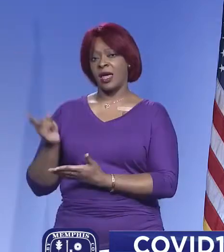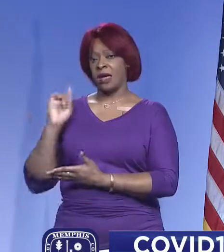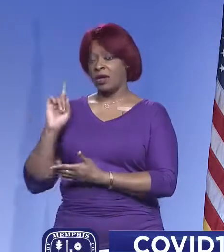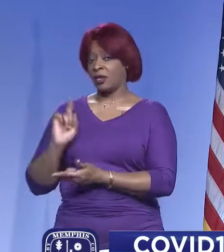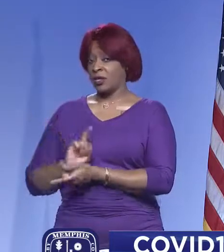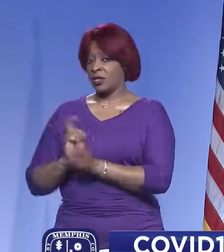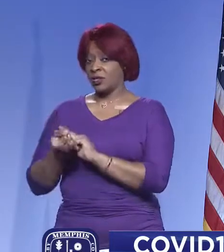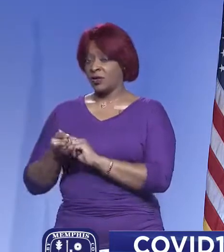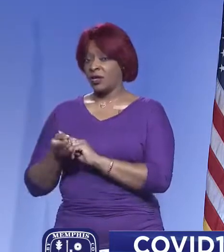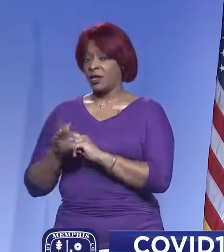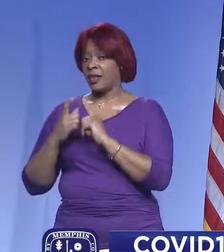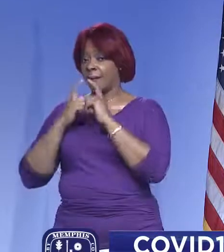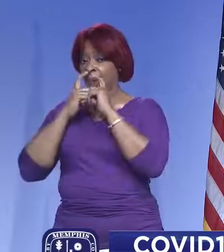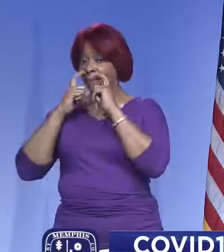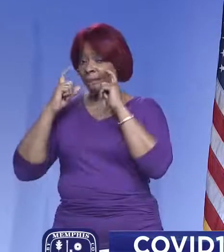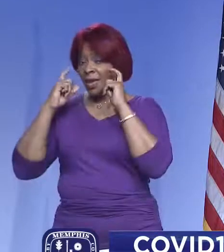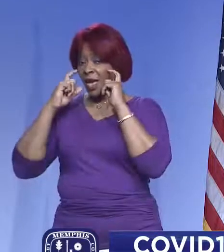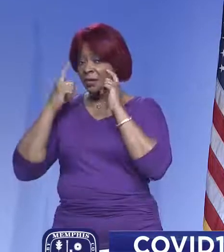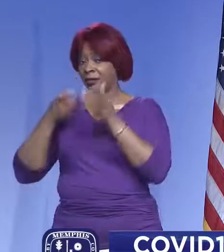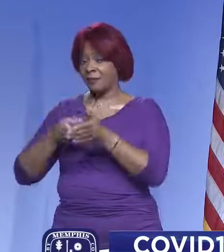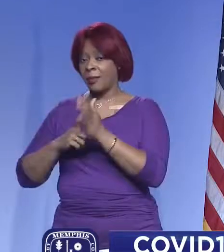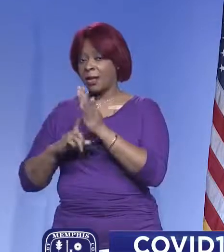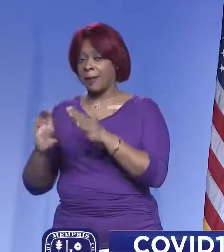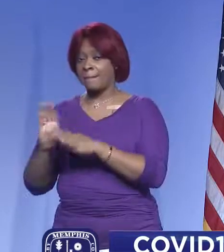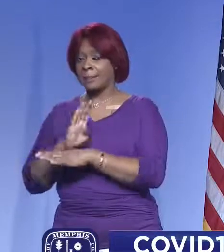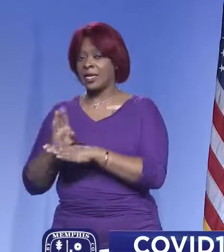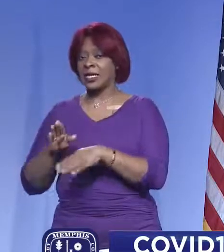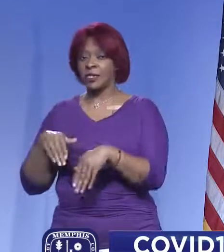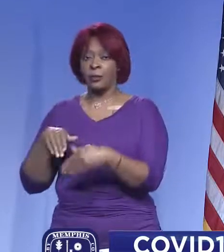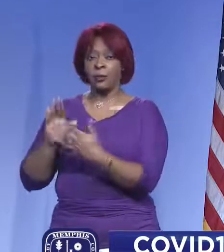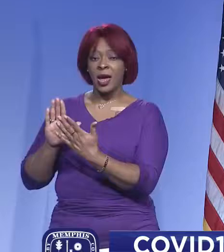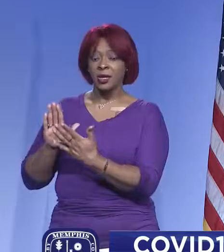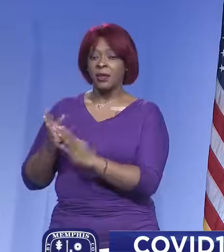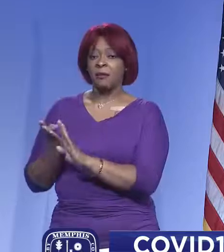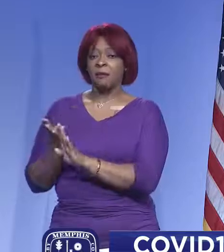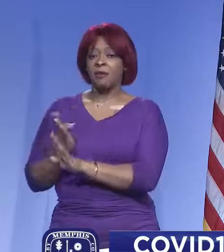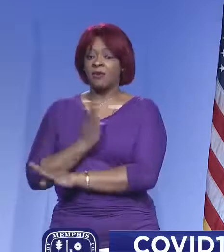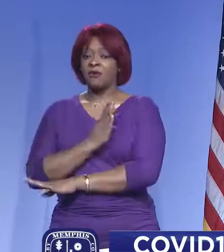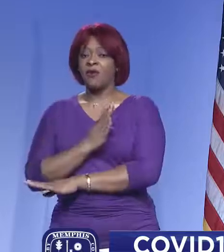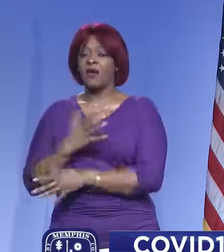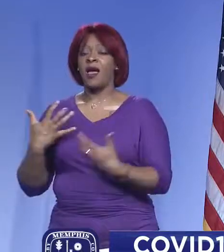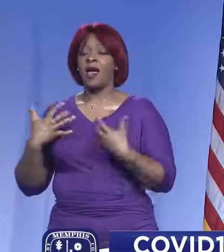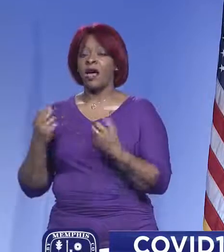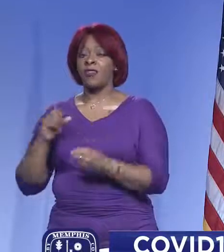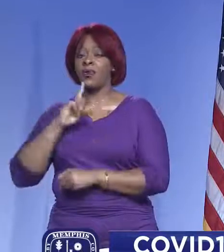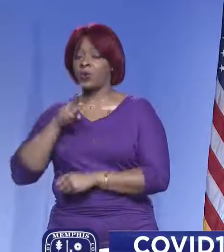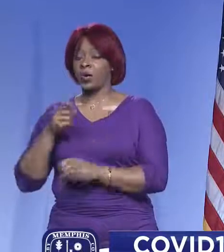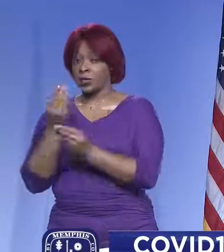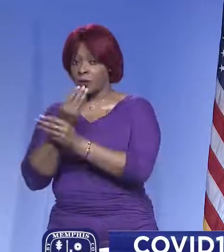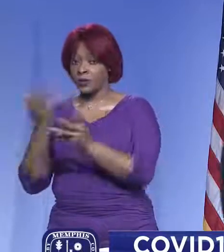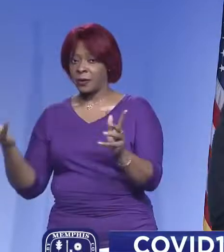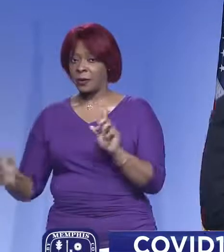the masking mandate or business practices before the next health directive goes out.